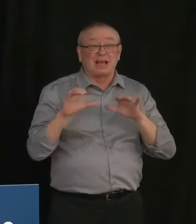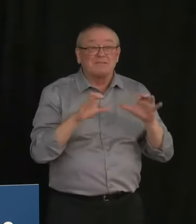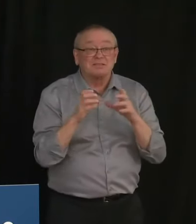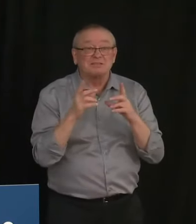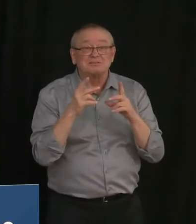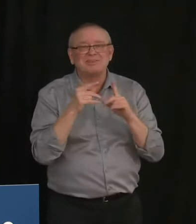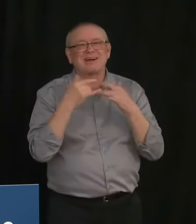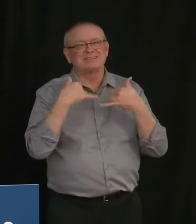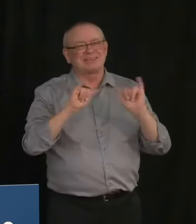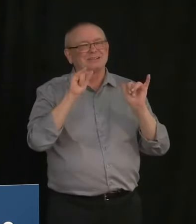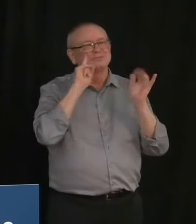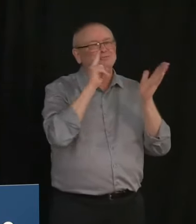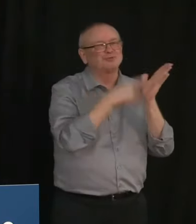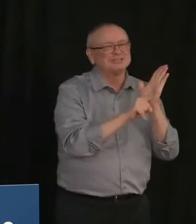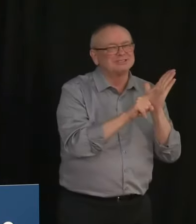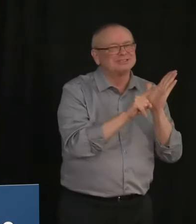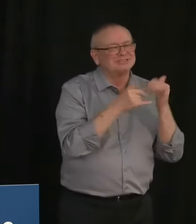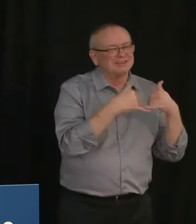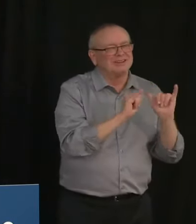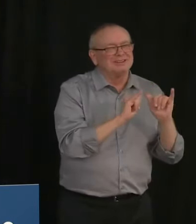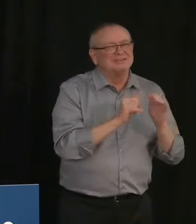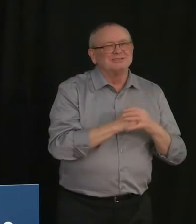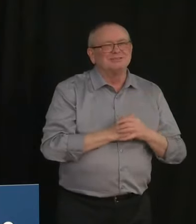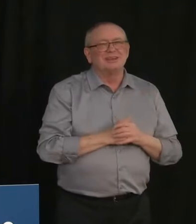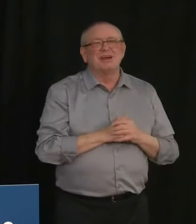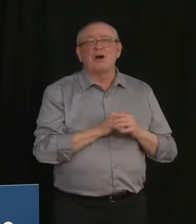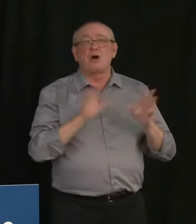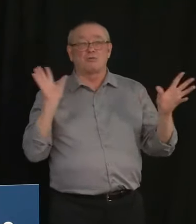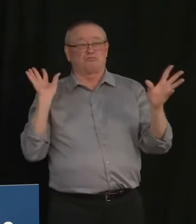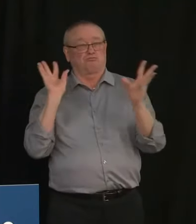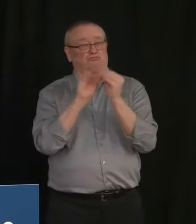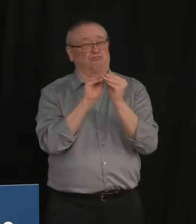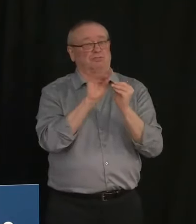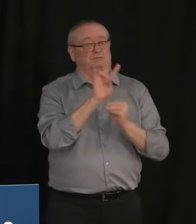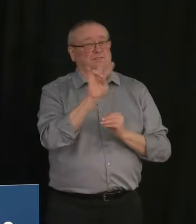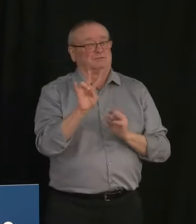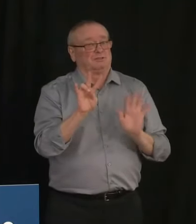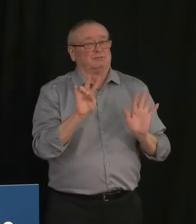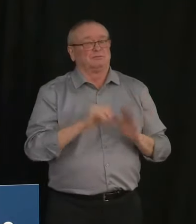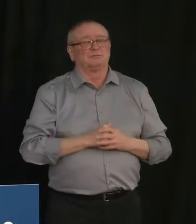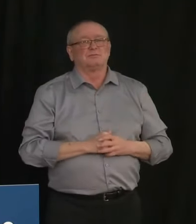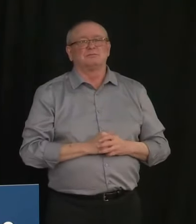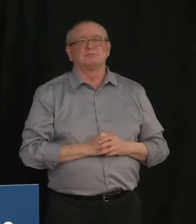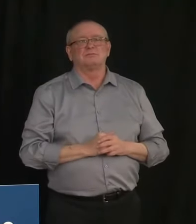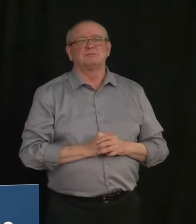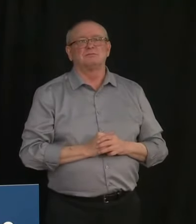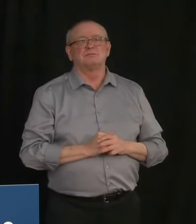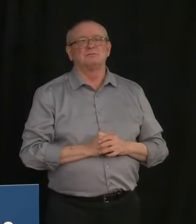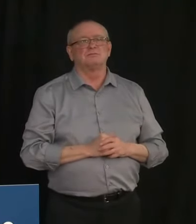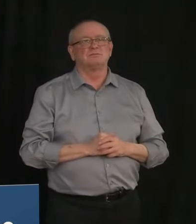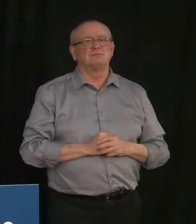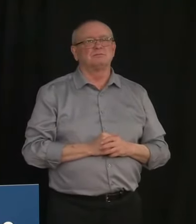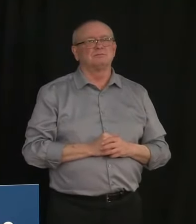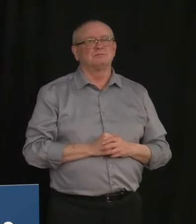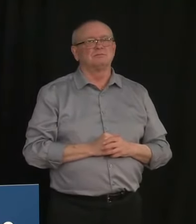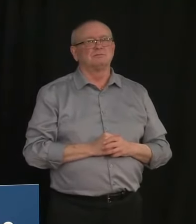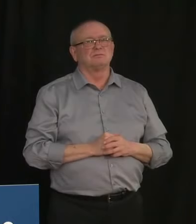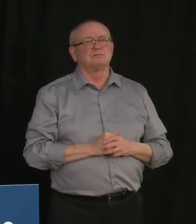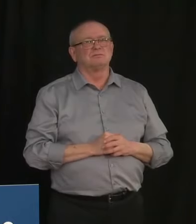that away and get back to you. So that diagnosis of variants of concern does cover a long period